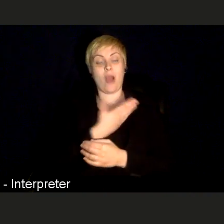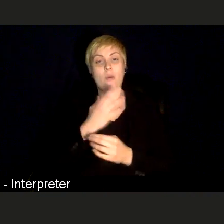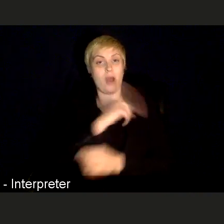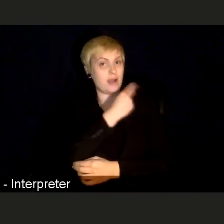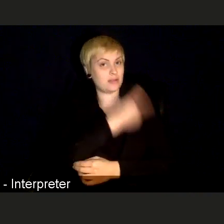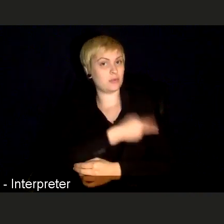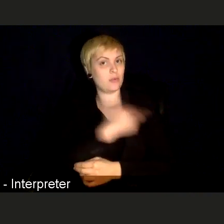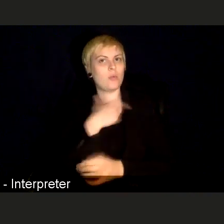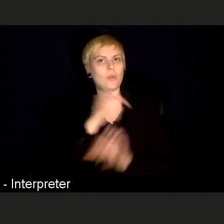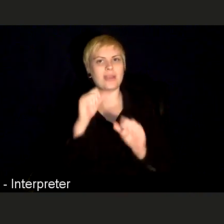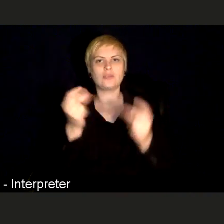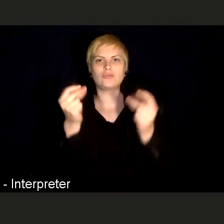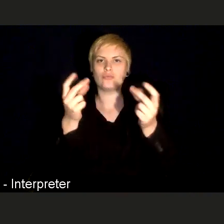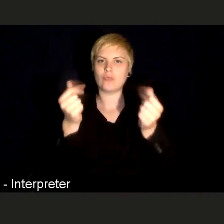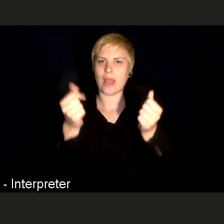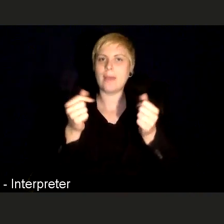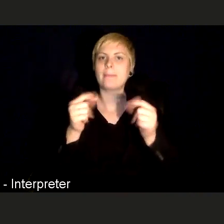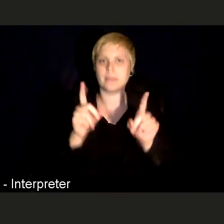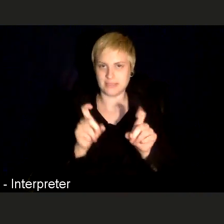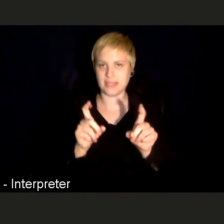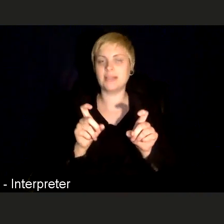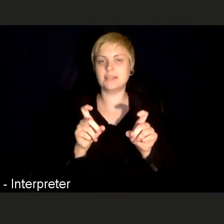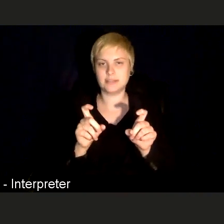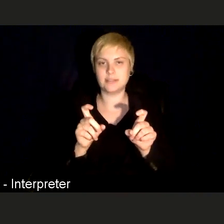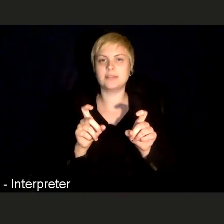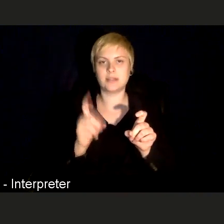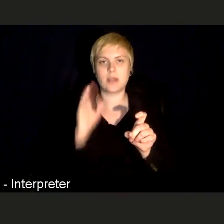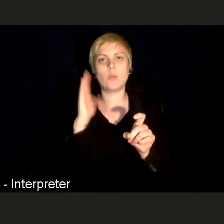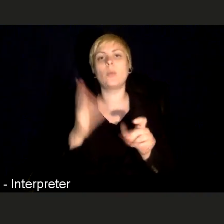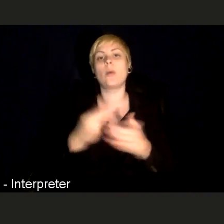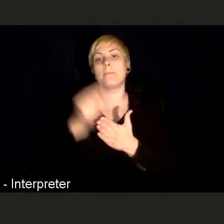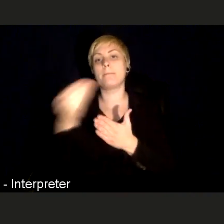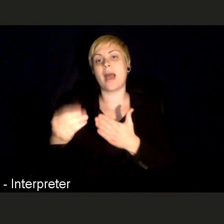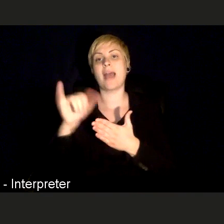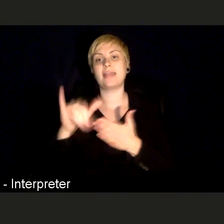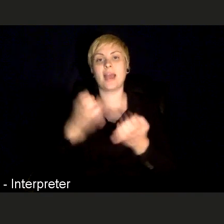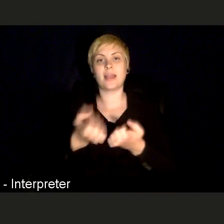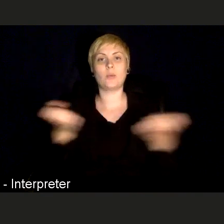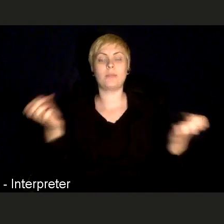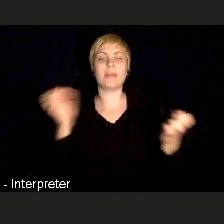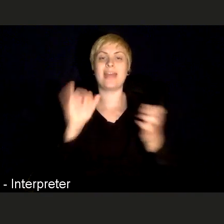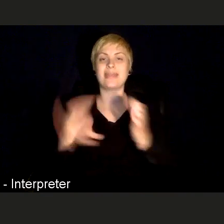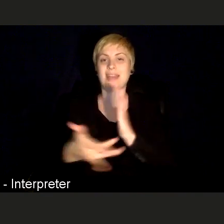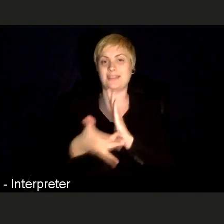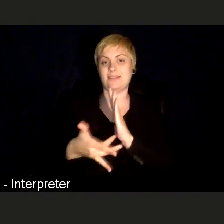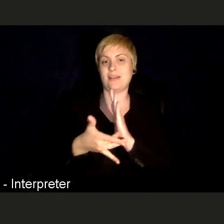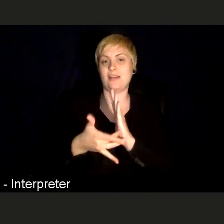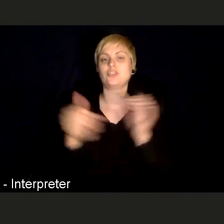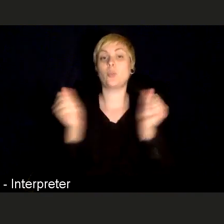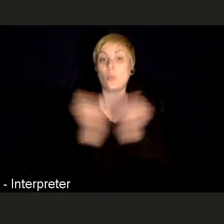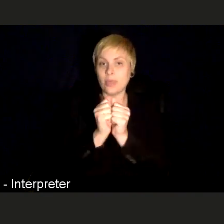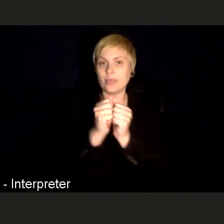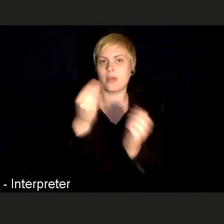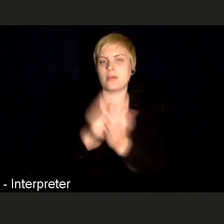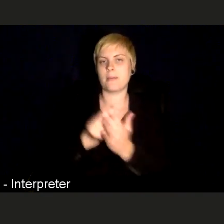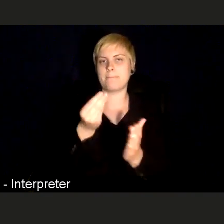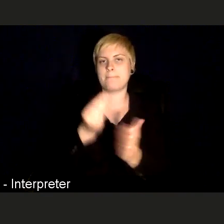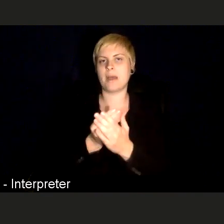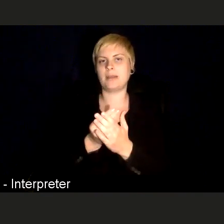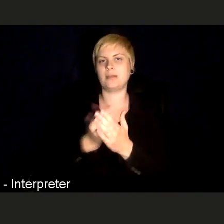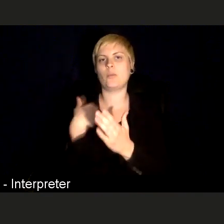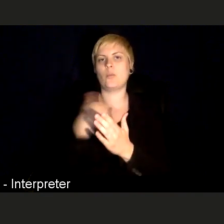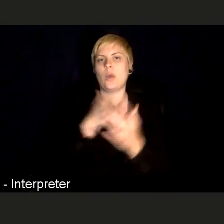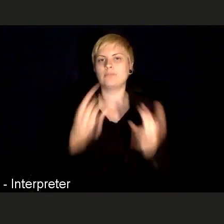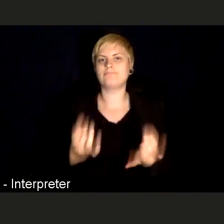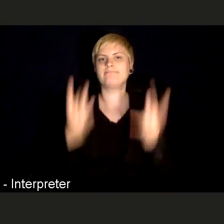do rapid testing. We are going to purchase that equipment and that technology with the money that is raised through the